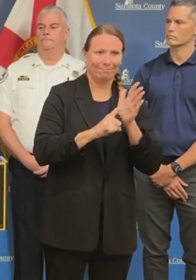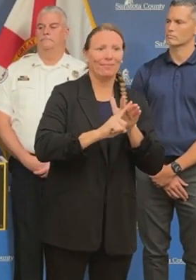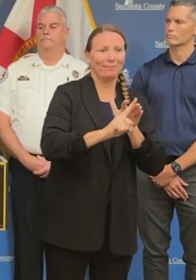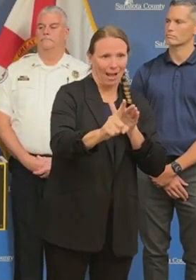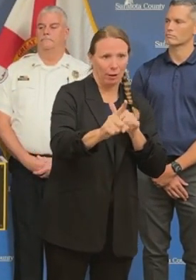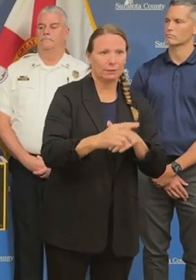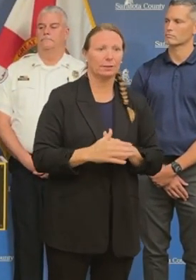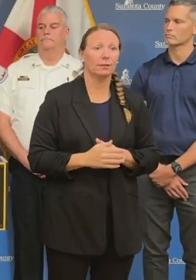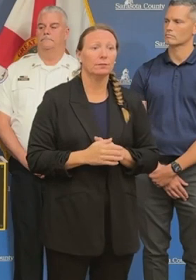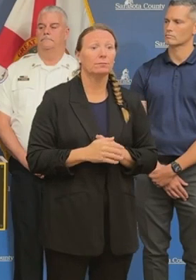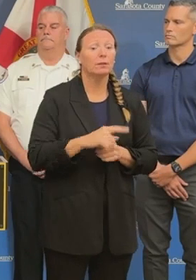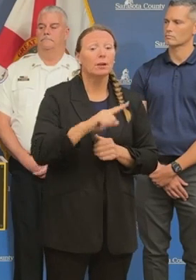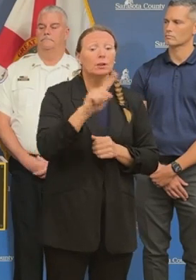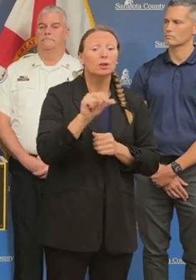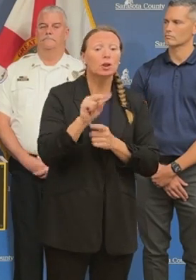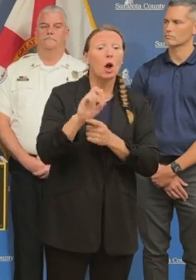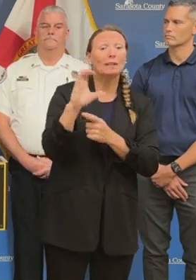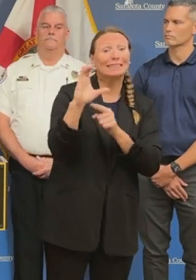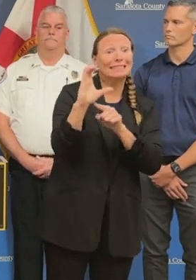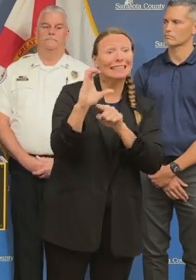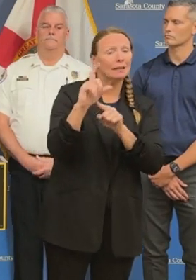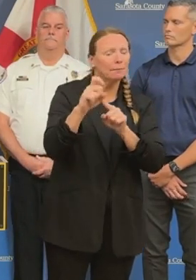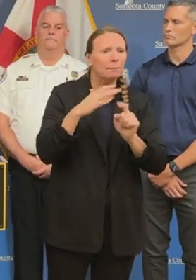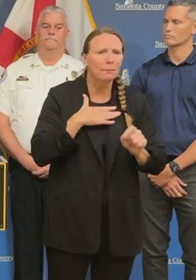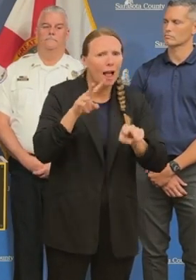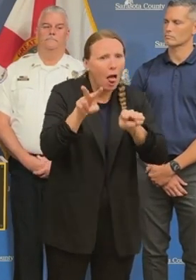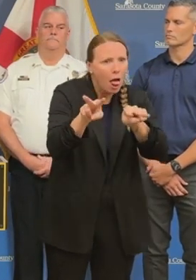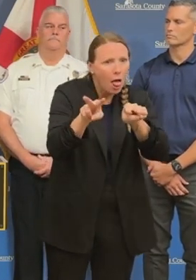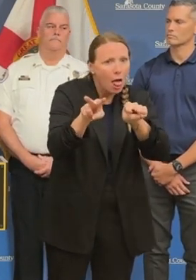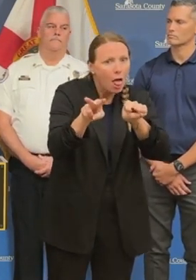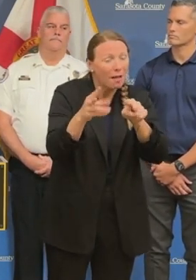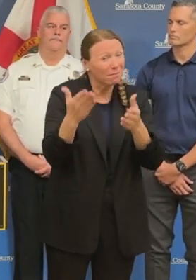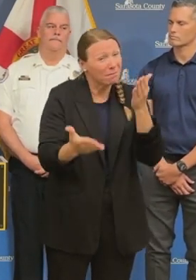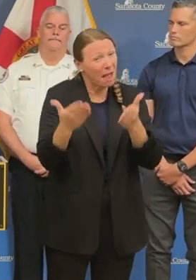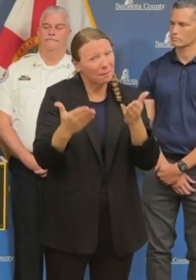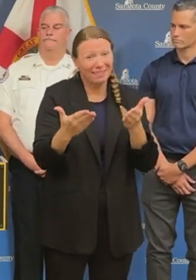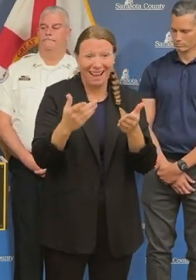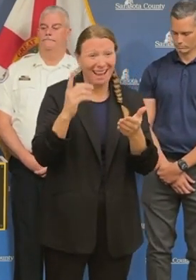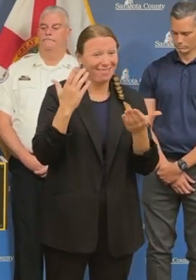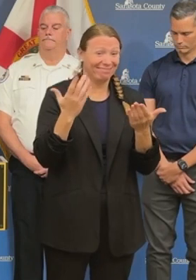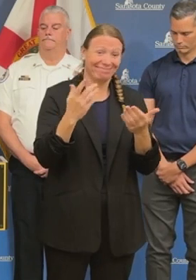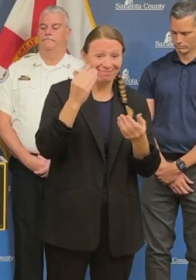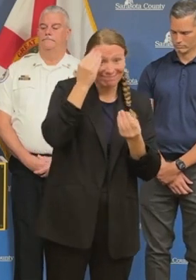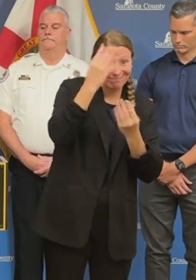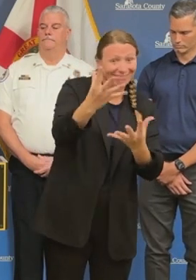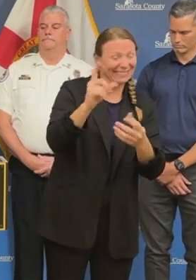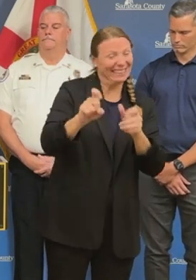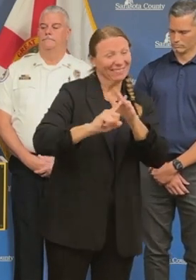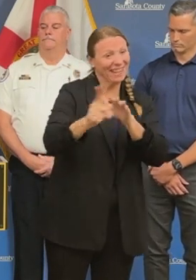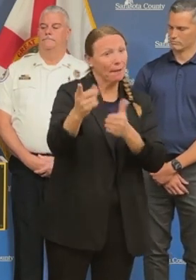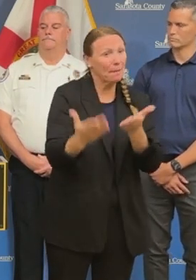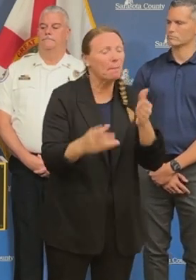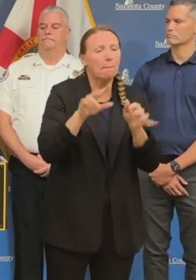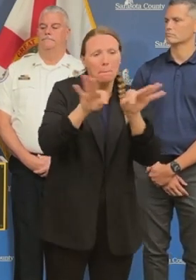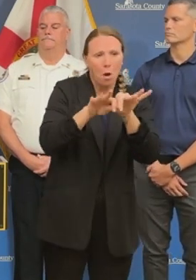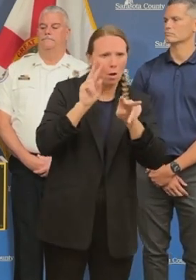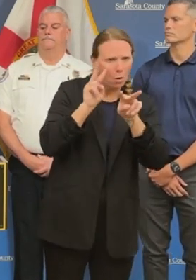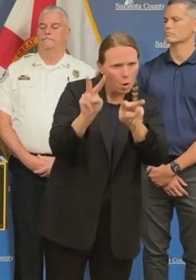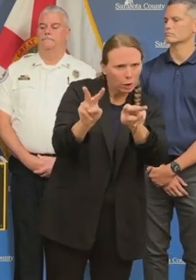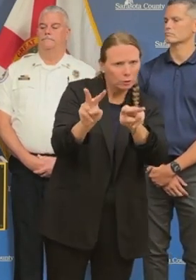intensifies, we may need to call additional evacuations into level C. So be prepared and be ready.